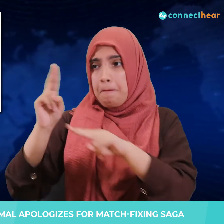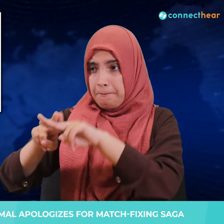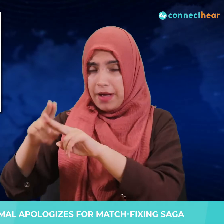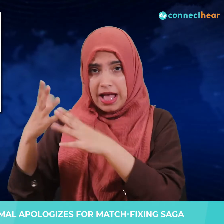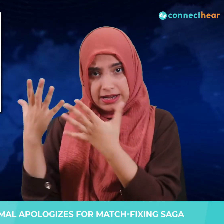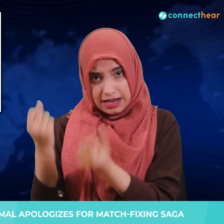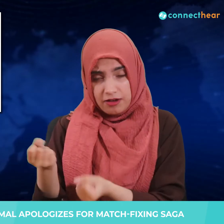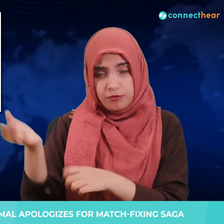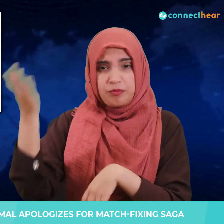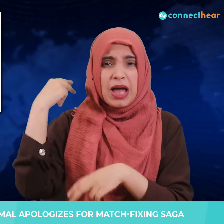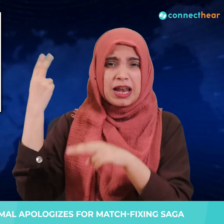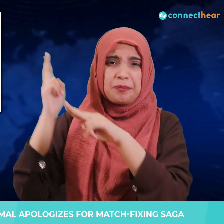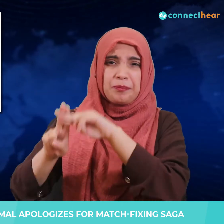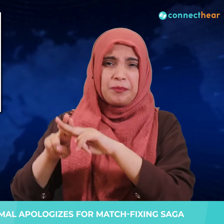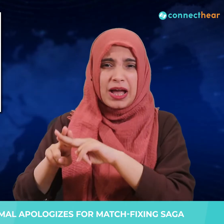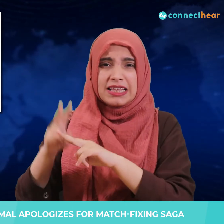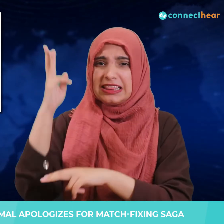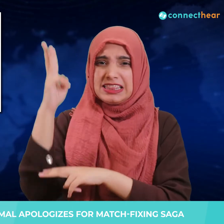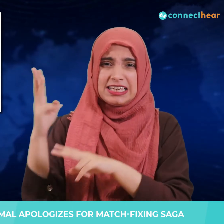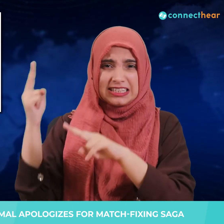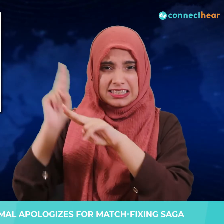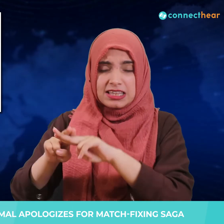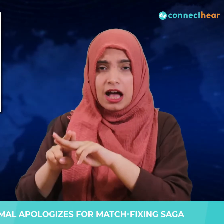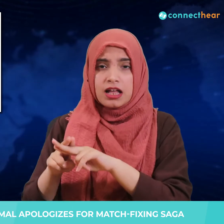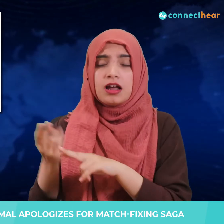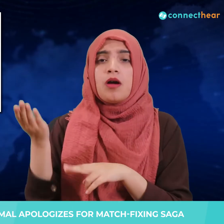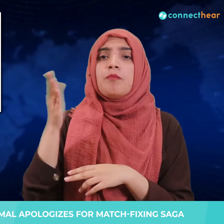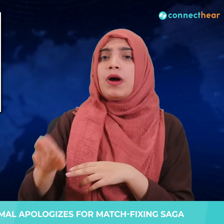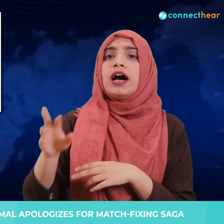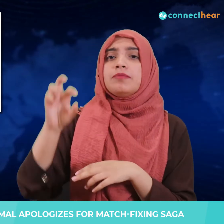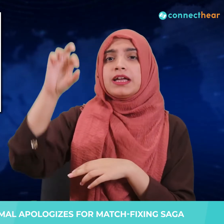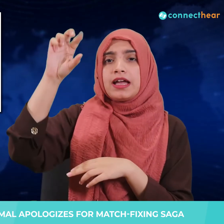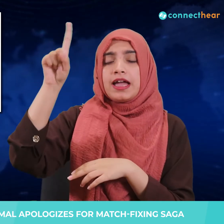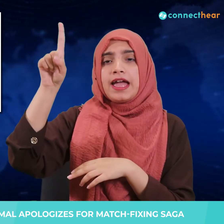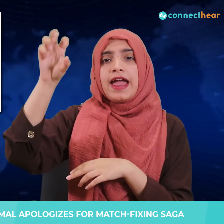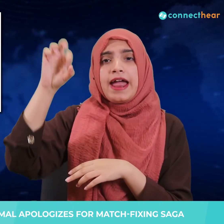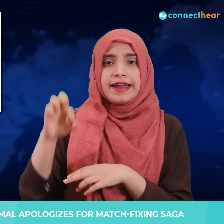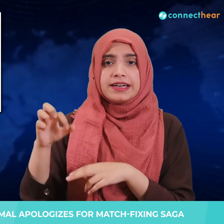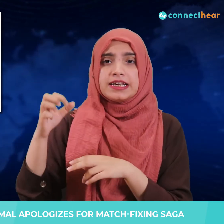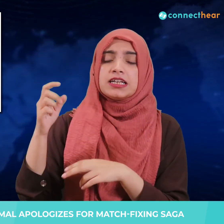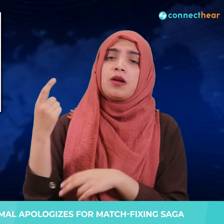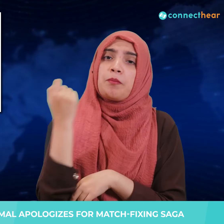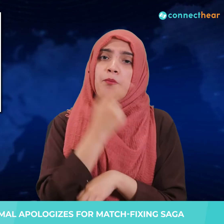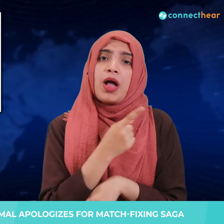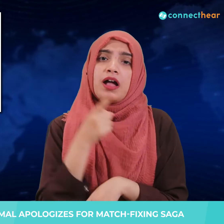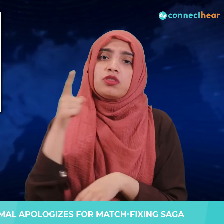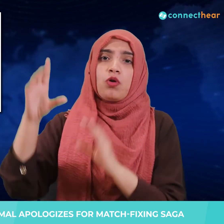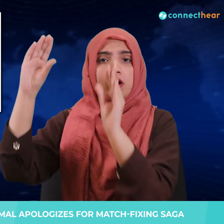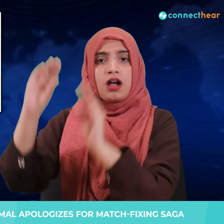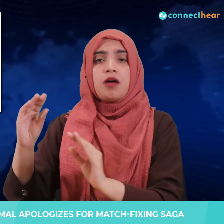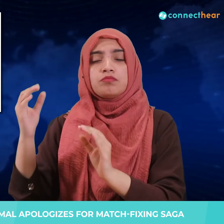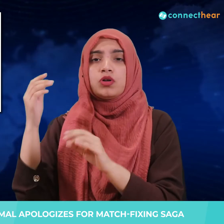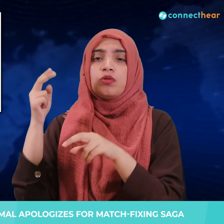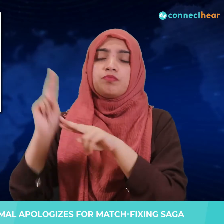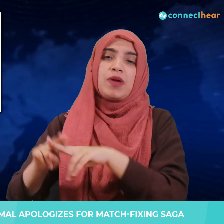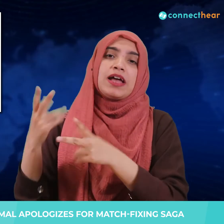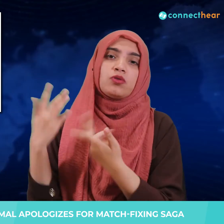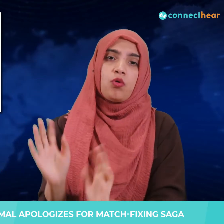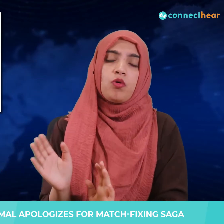bookies. However, the ban was reduced to 18 months after an appeal. His ban was